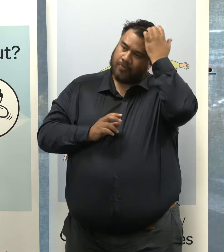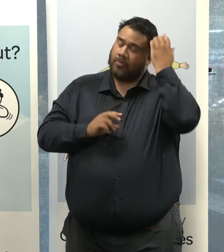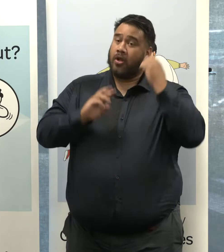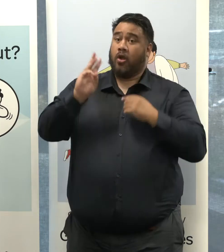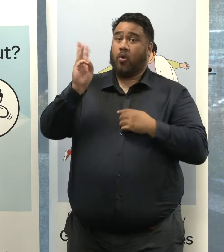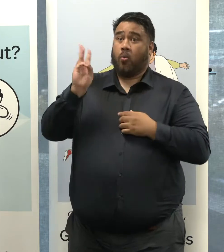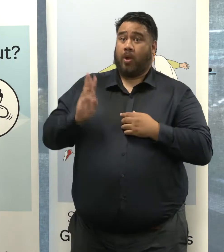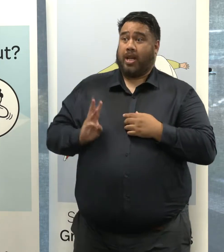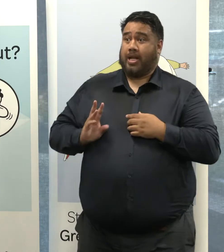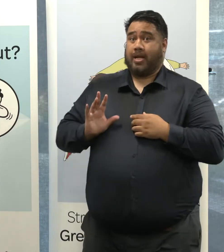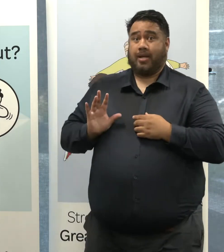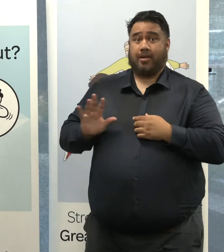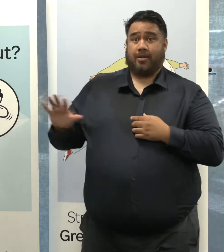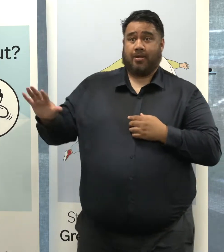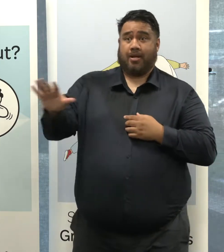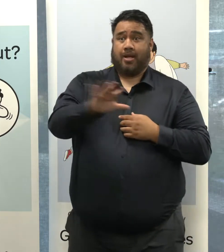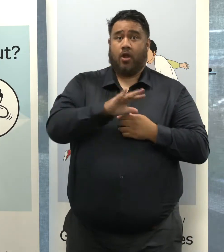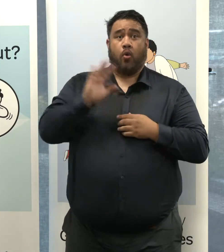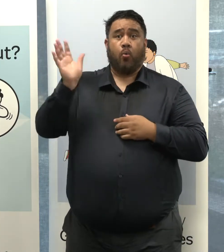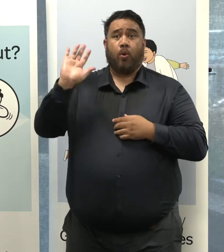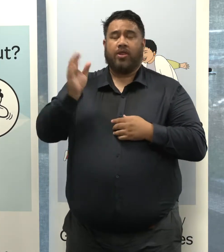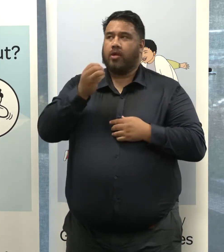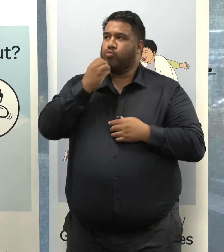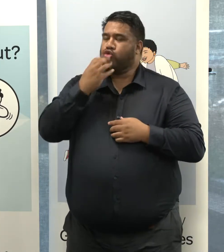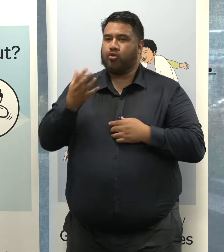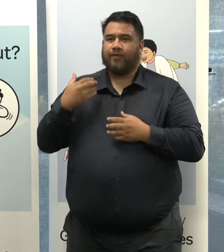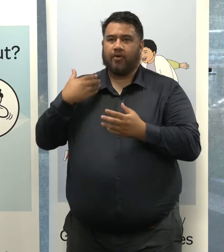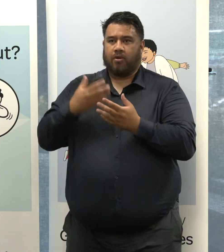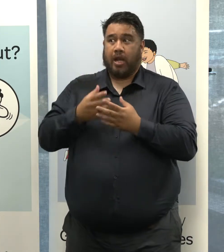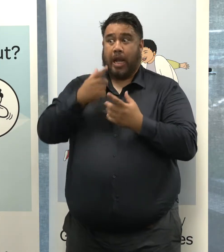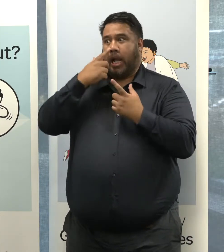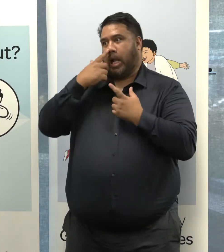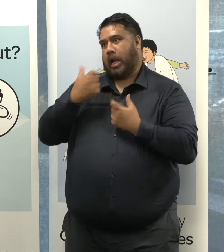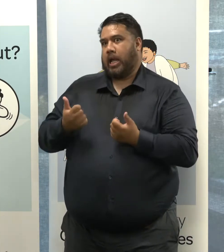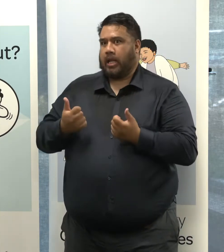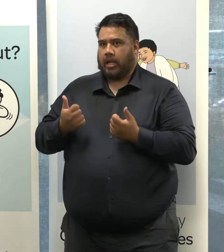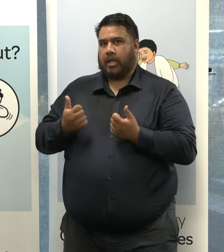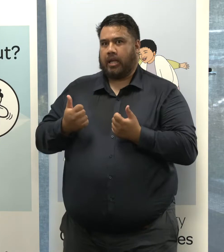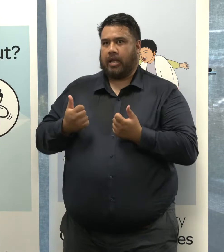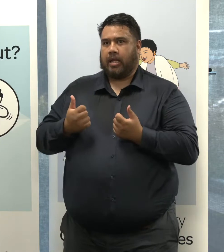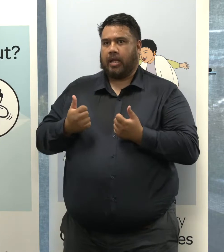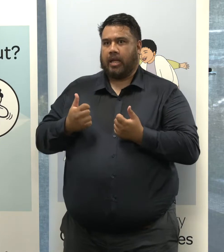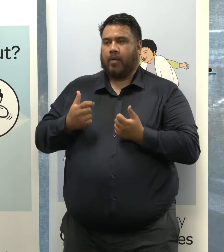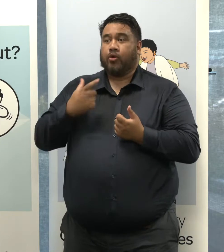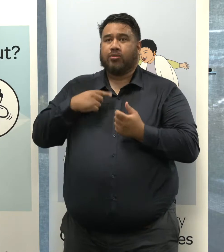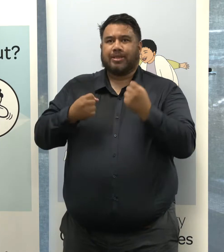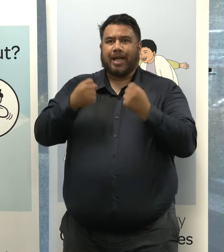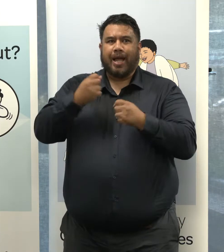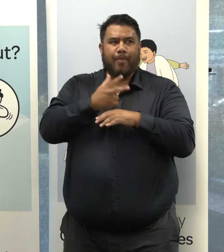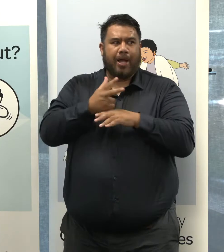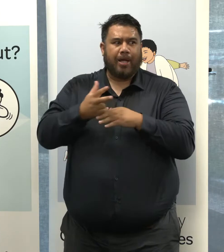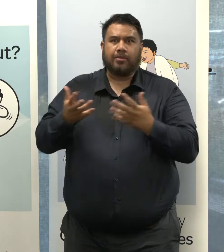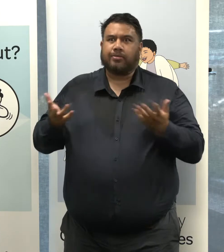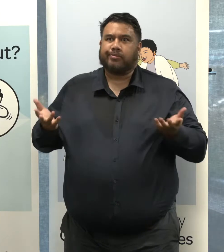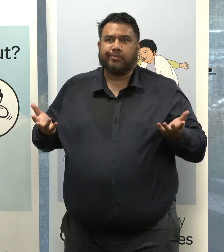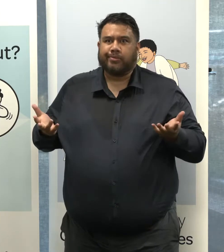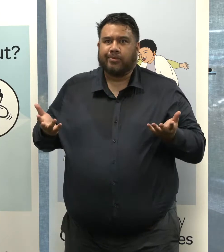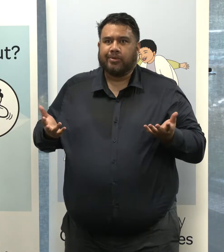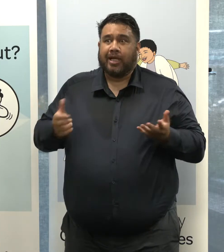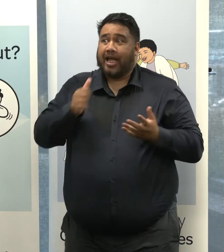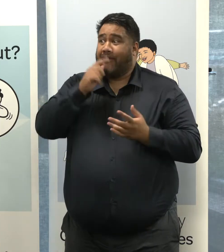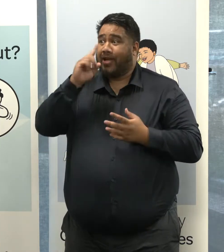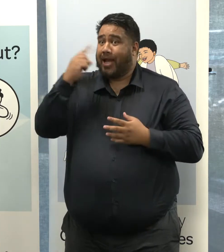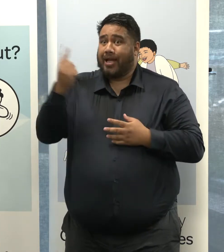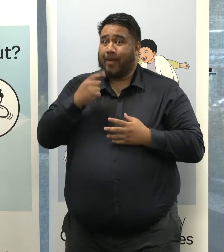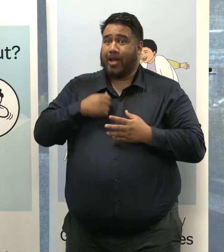has been amazing for the last few weeks, so it's not too bad. But that's the problem that we have, is where else do you provide the care if they can't come